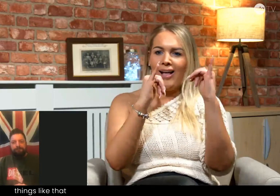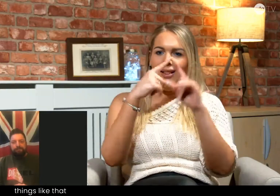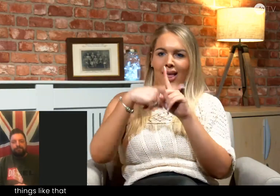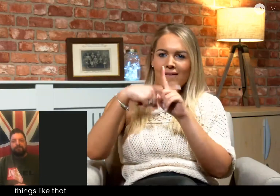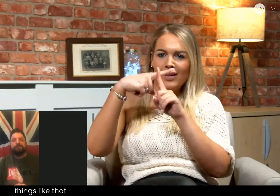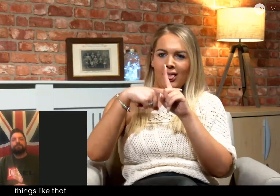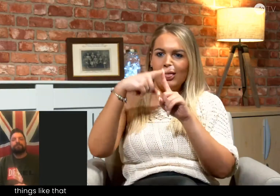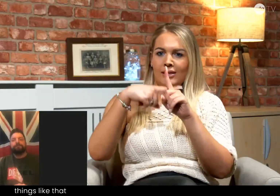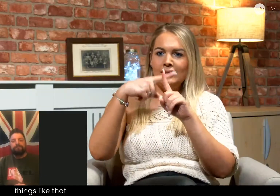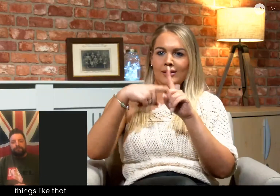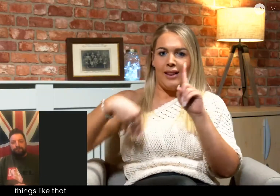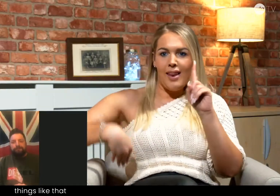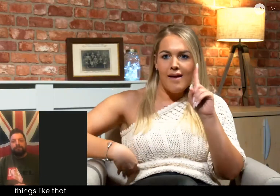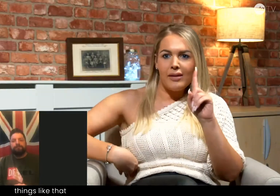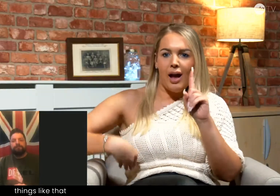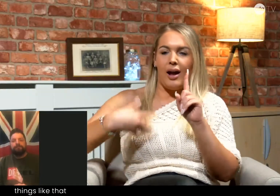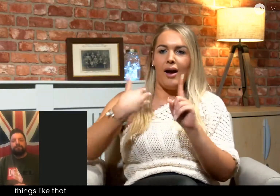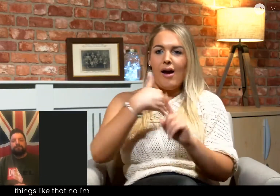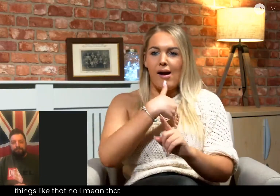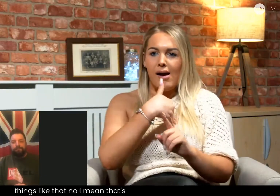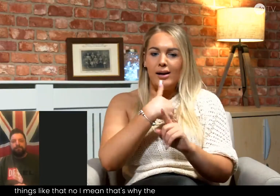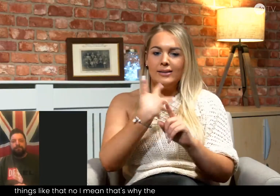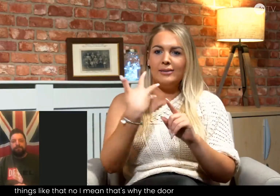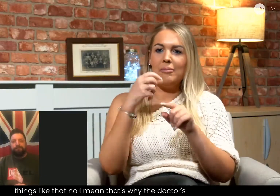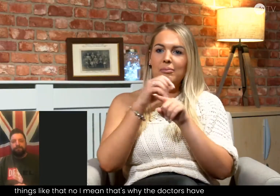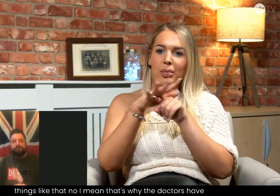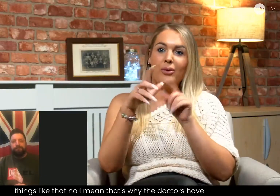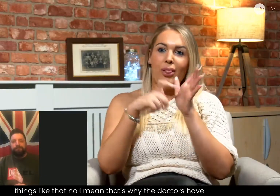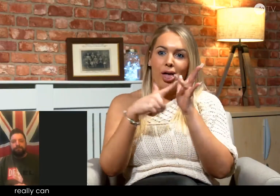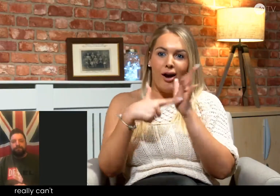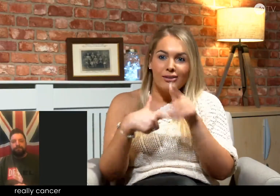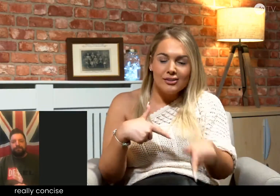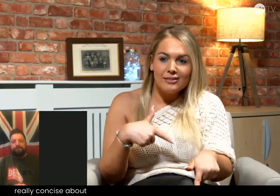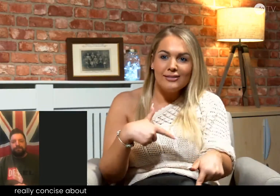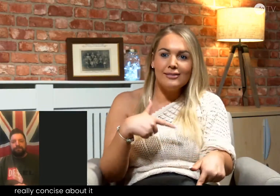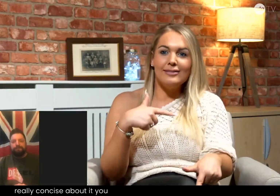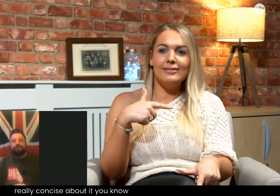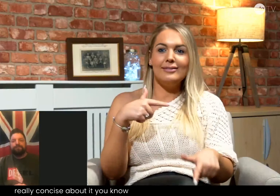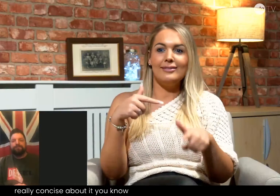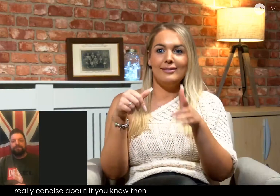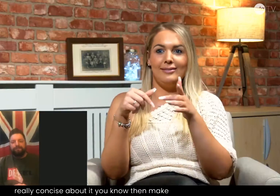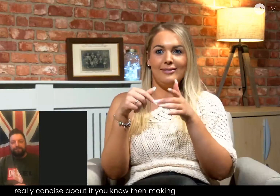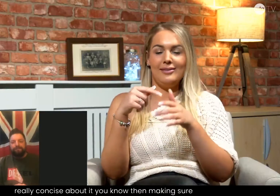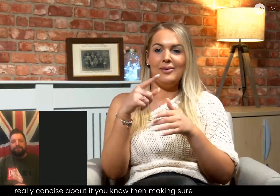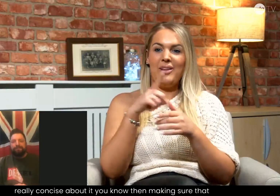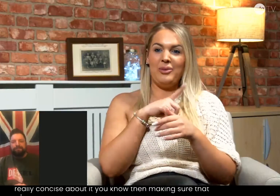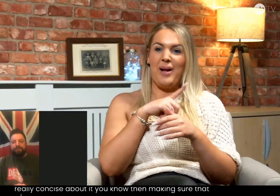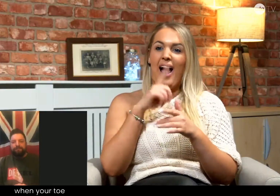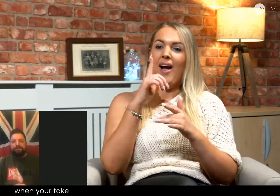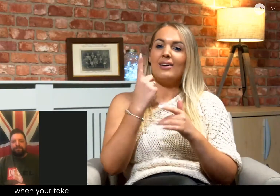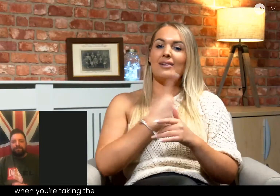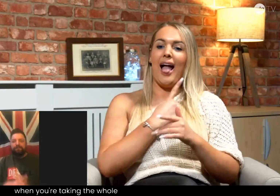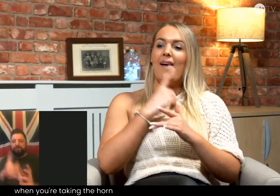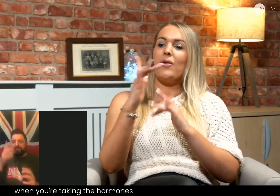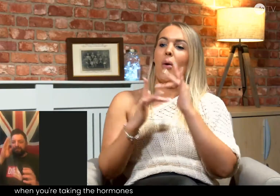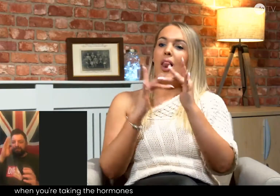No, I mean, that's why the doctors are really concise about it. You know, they're making sure that when you're taking the hormones, they're taking your bloods, checking your